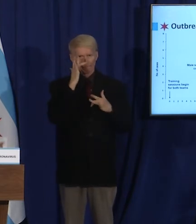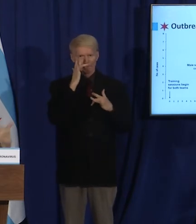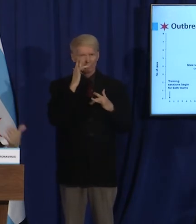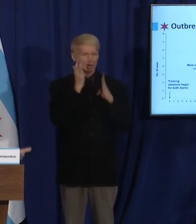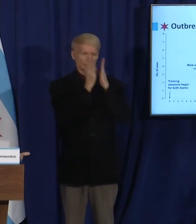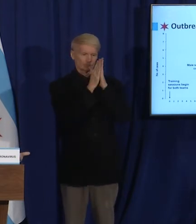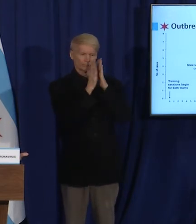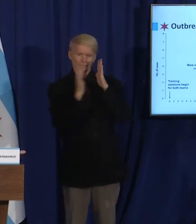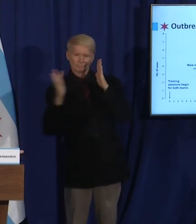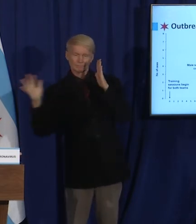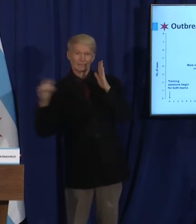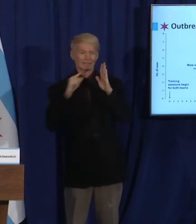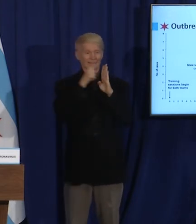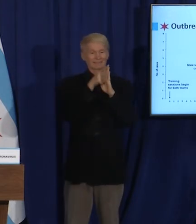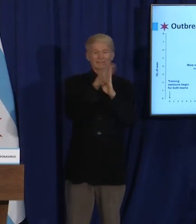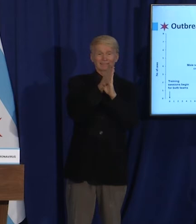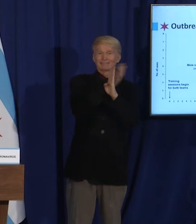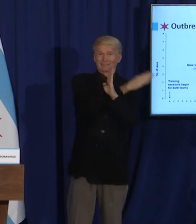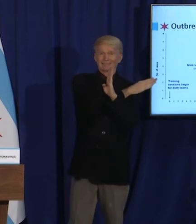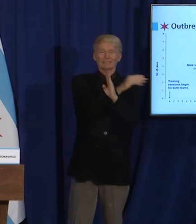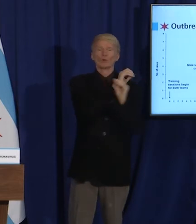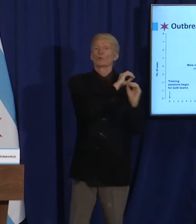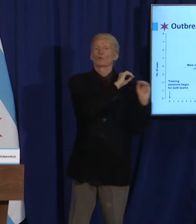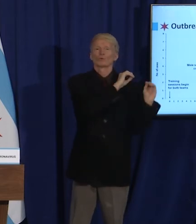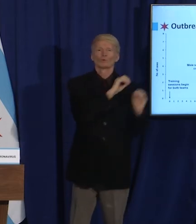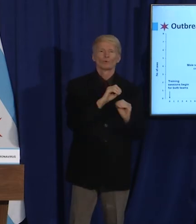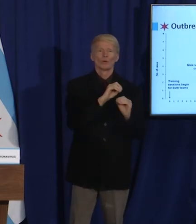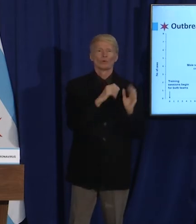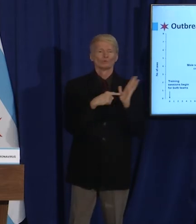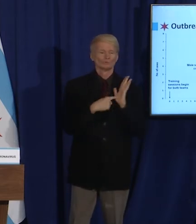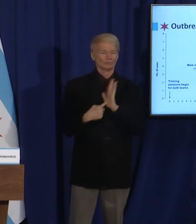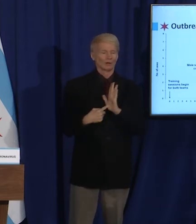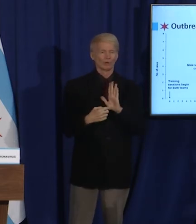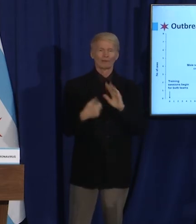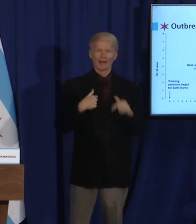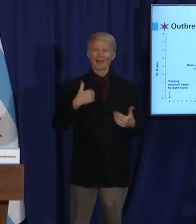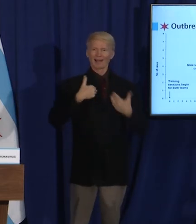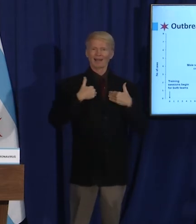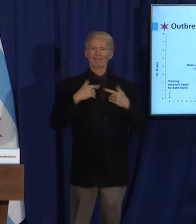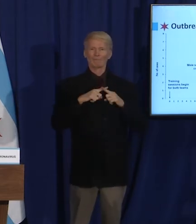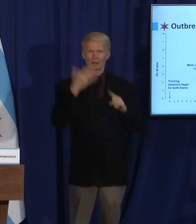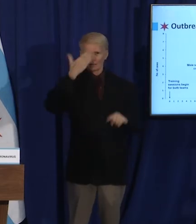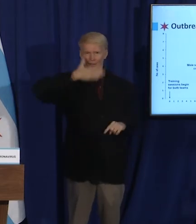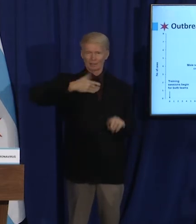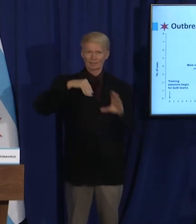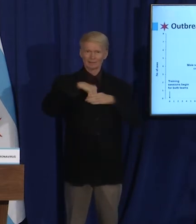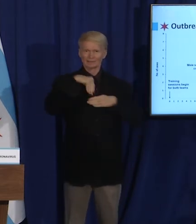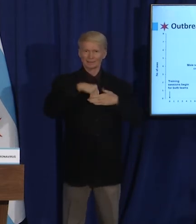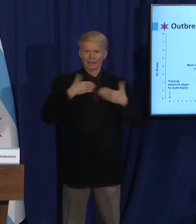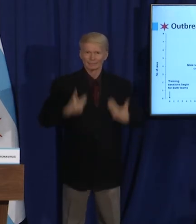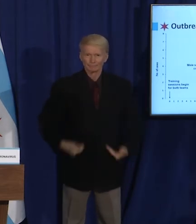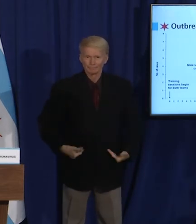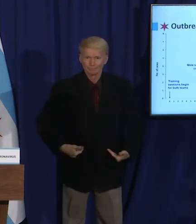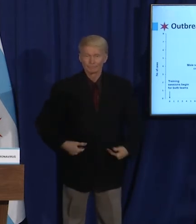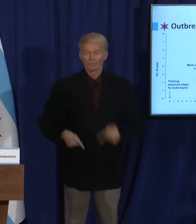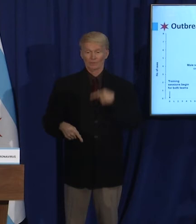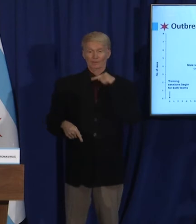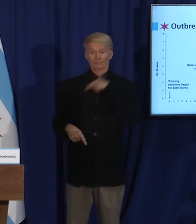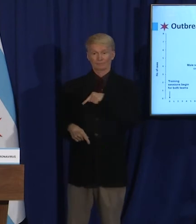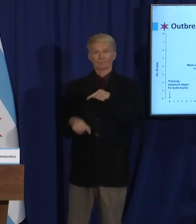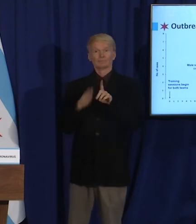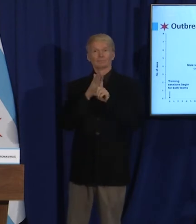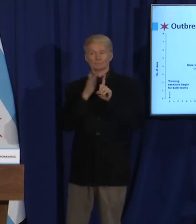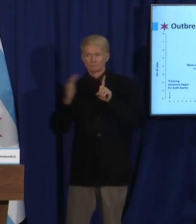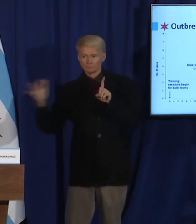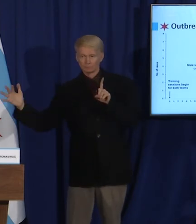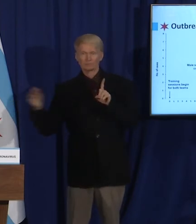who were already infected before anybody ever had any symptoms. And so you can see that, again, over the next, and this is how these outbreaks work,